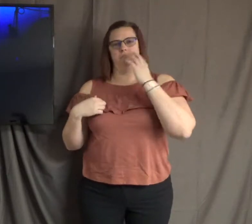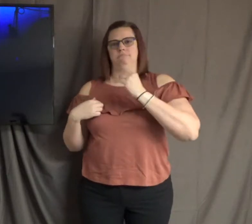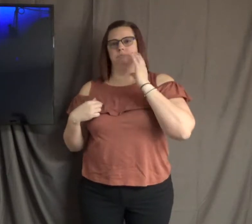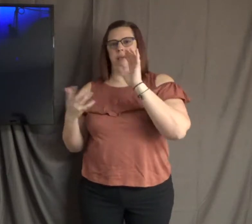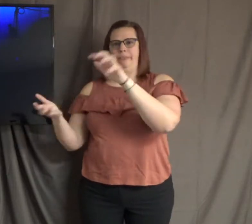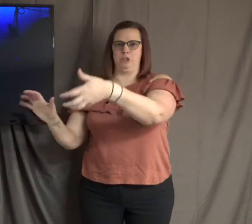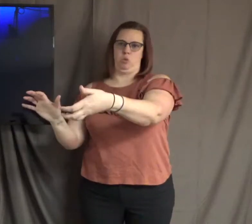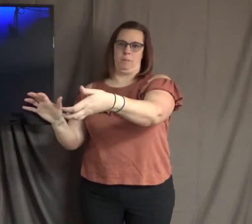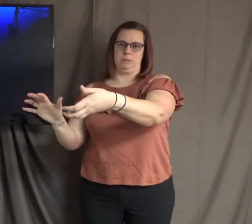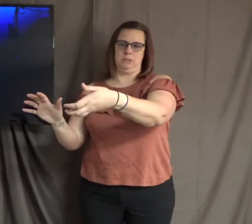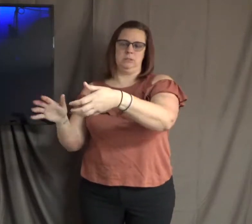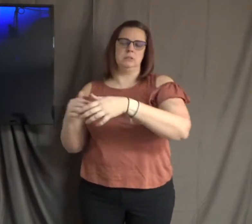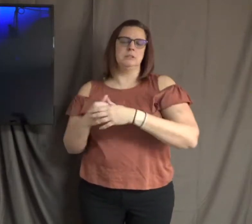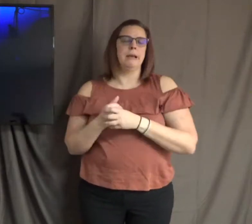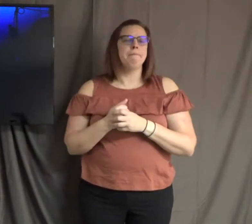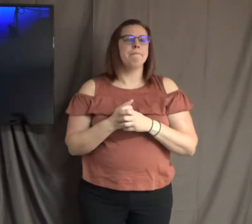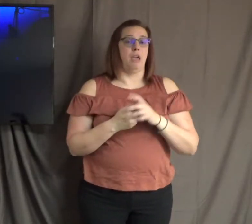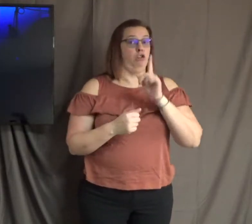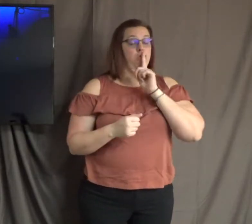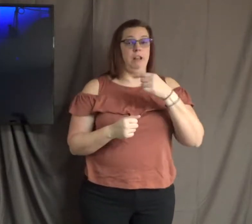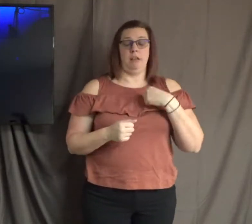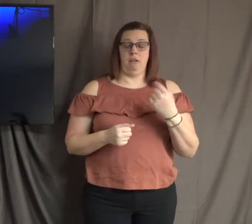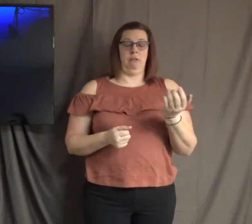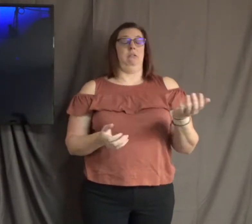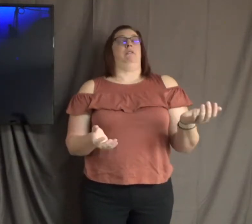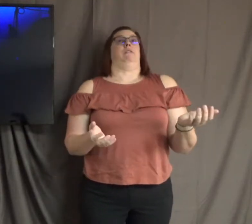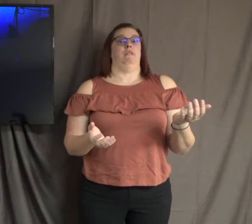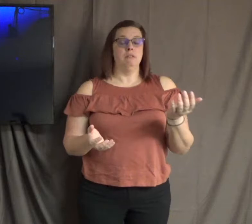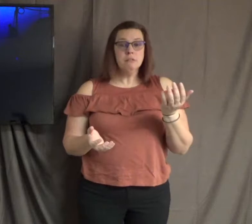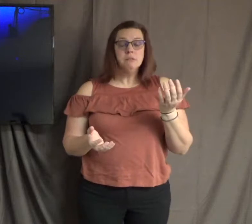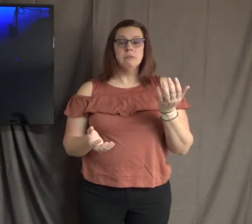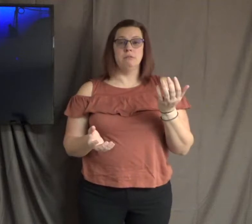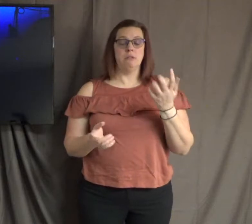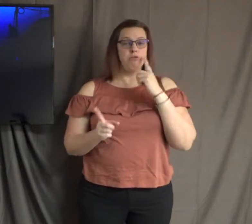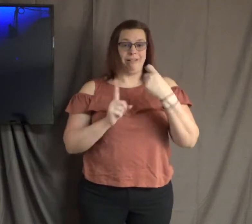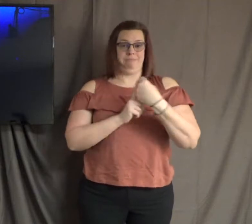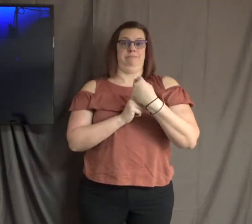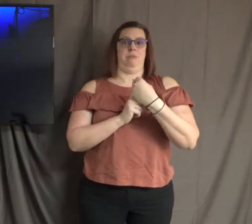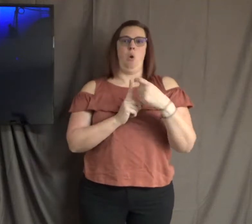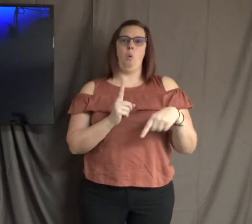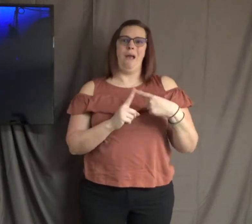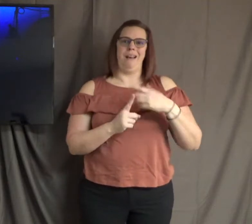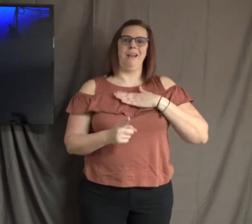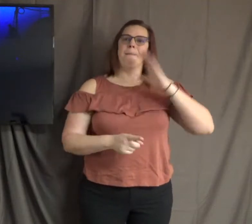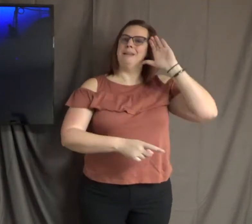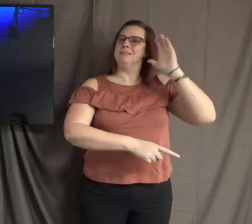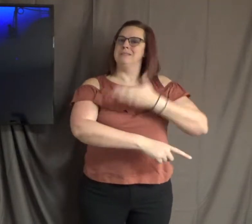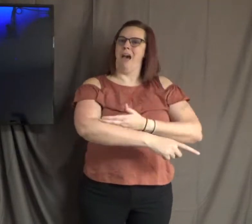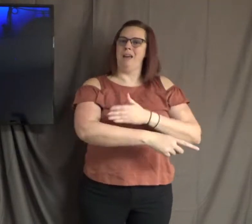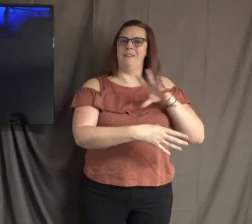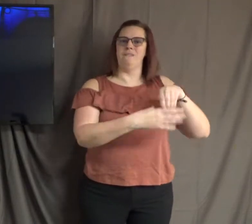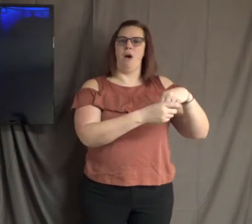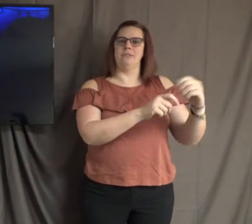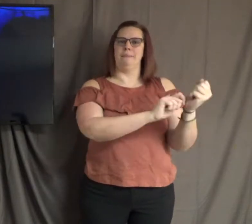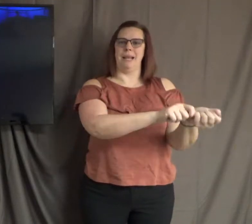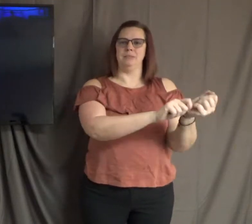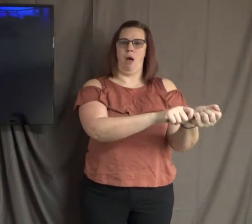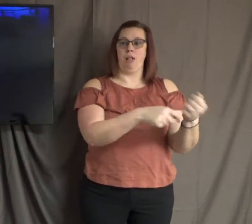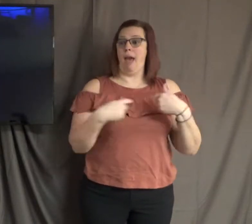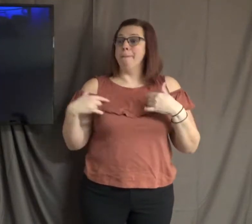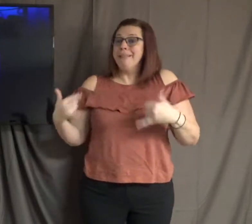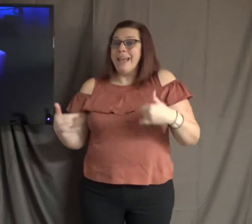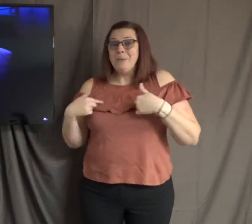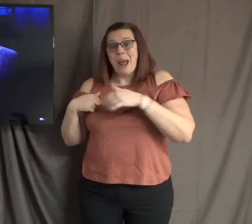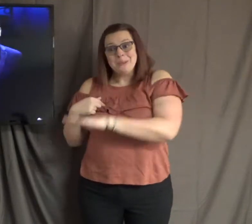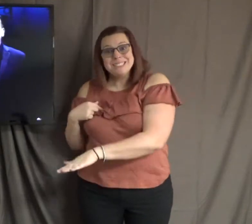me when I got my son involved in Little League Baseball. I had played when I was a kid, and I was just so